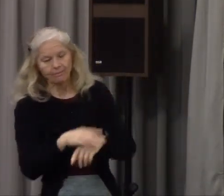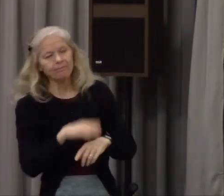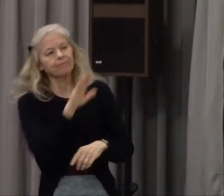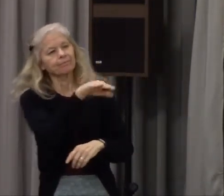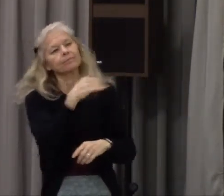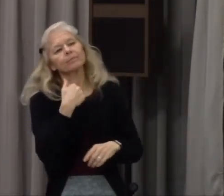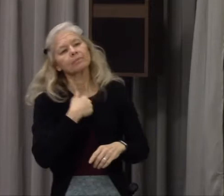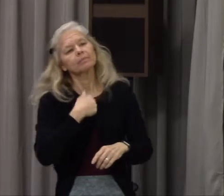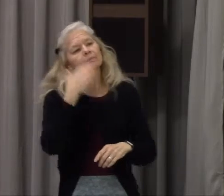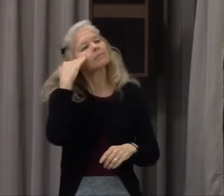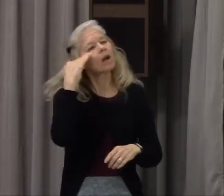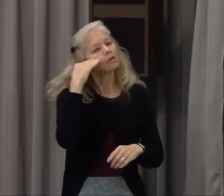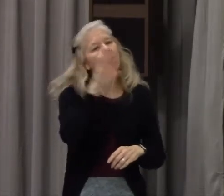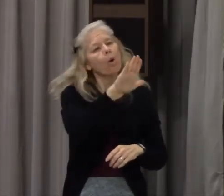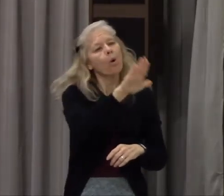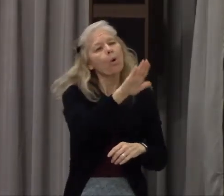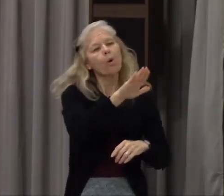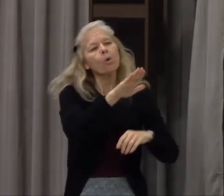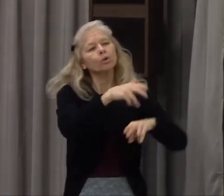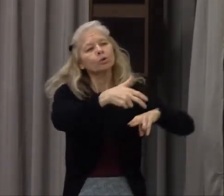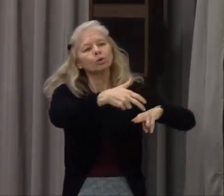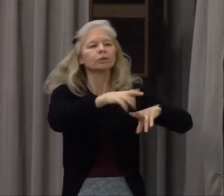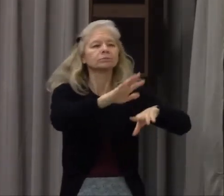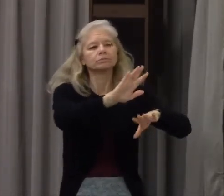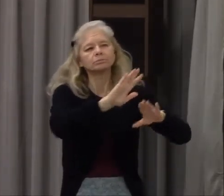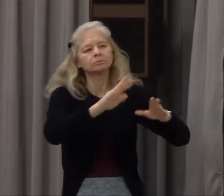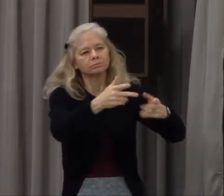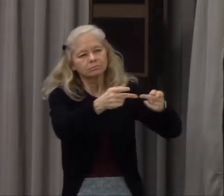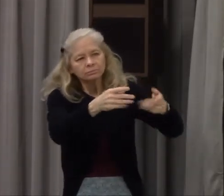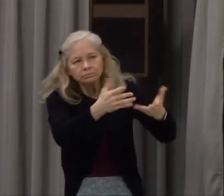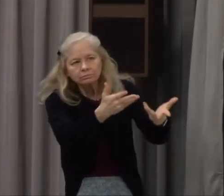who was slain among you, where Satan dwelleth.